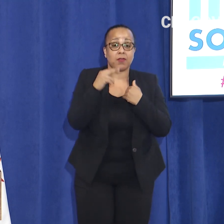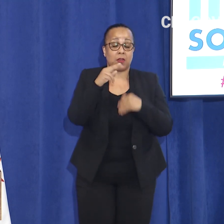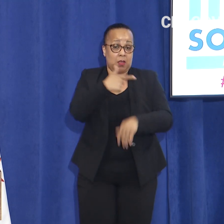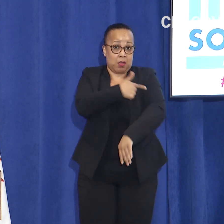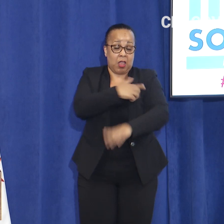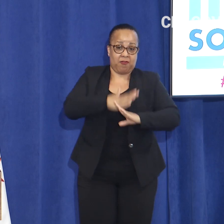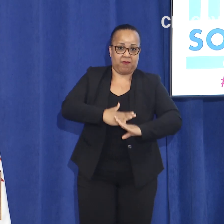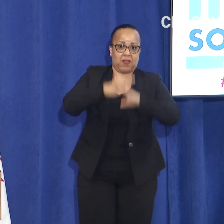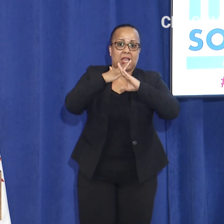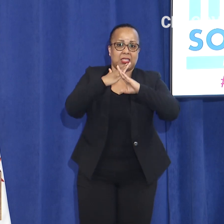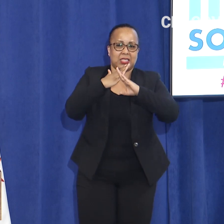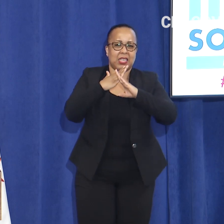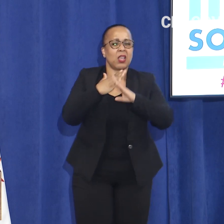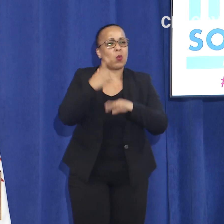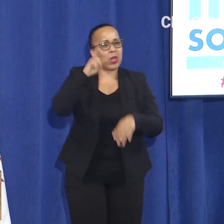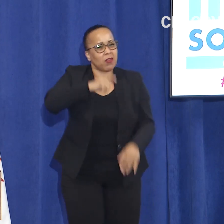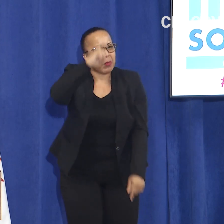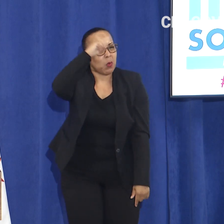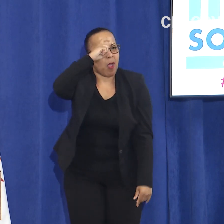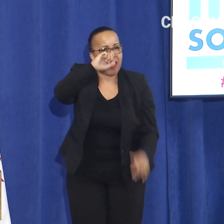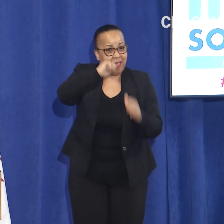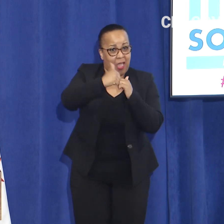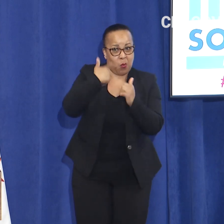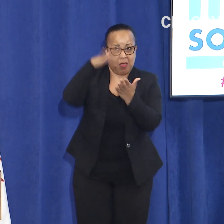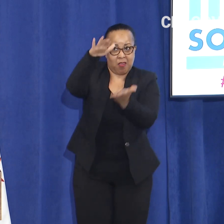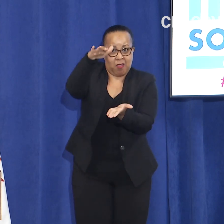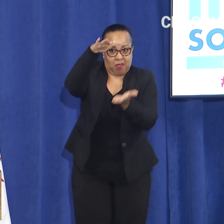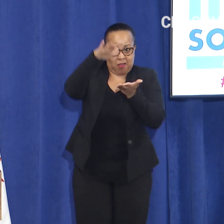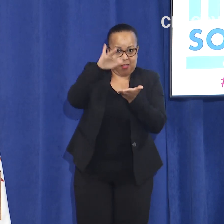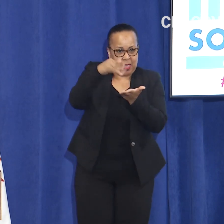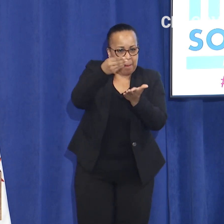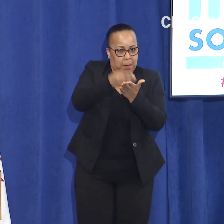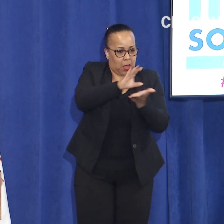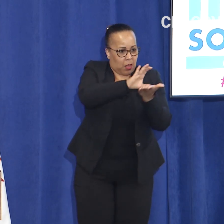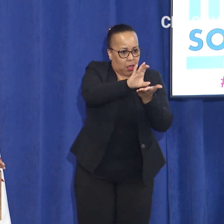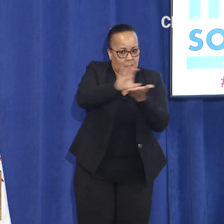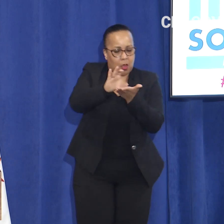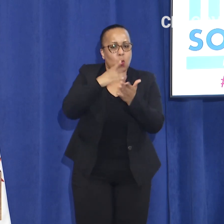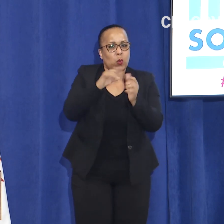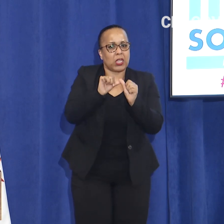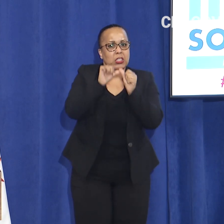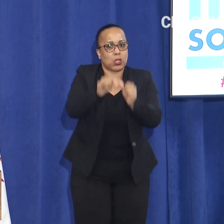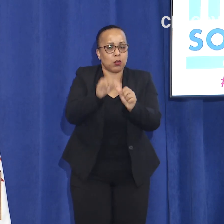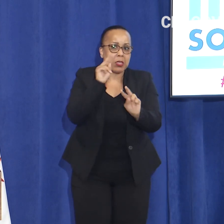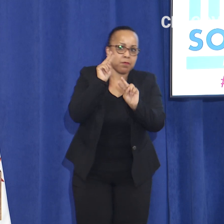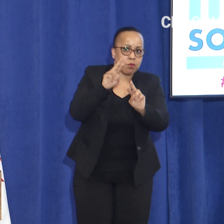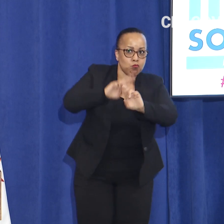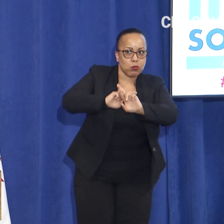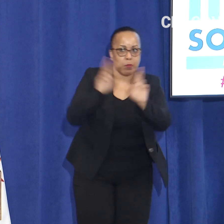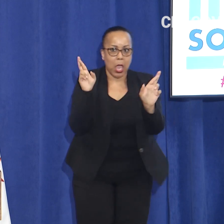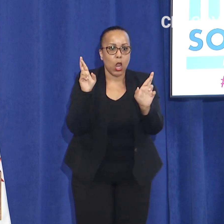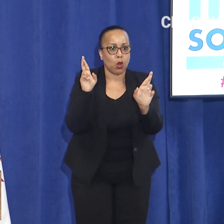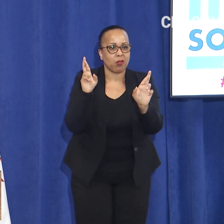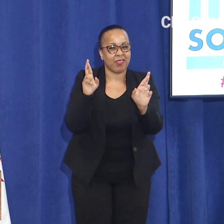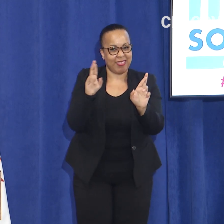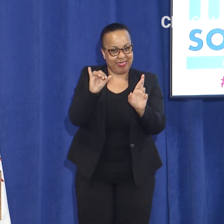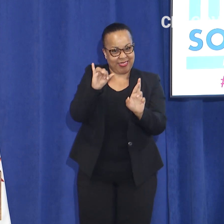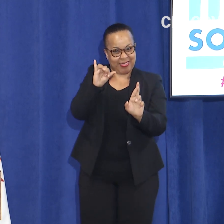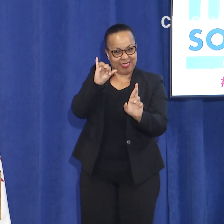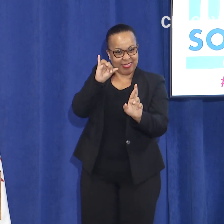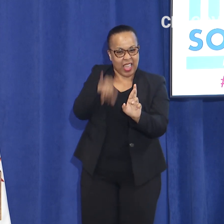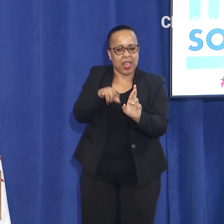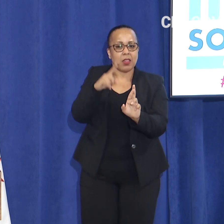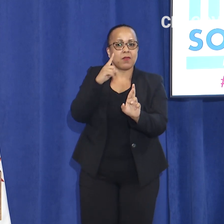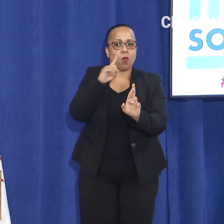vaccine. We have to be prudent in how we use these monies so that we continue to be prepared, which has been our hallmark and